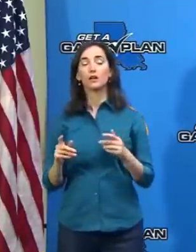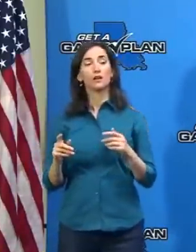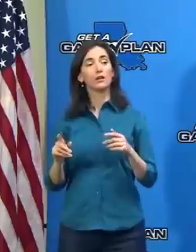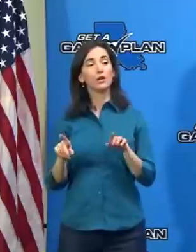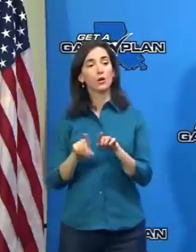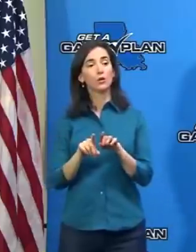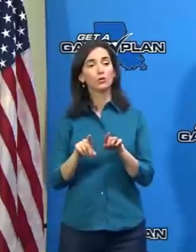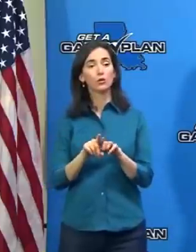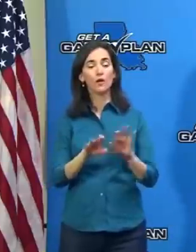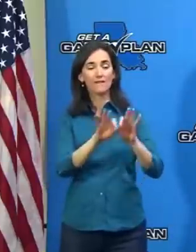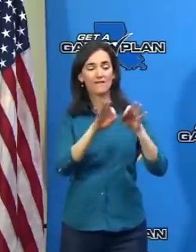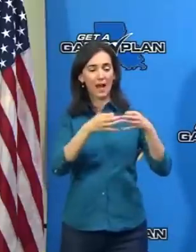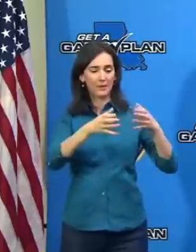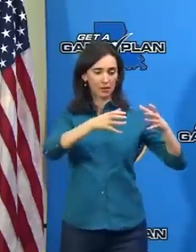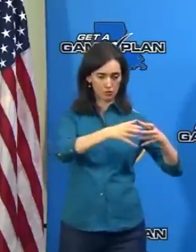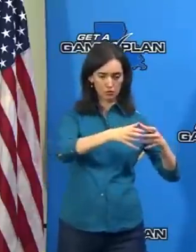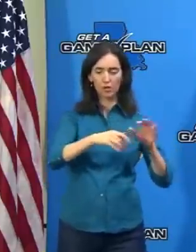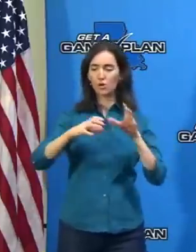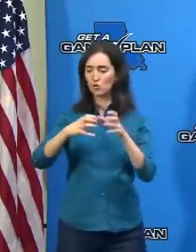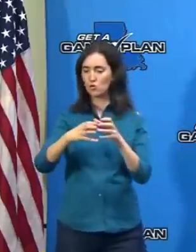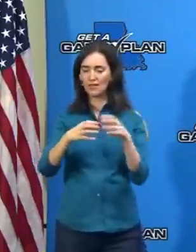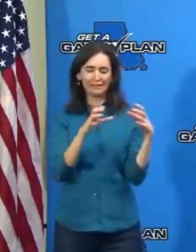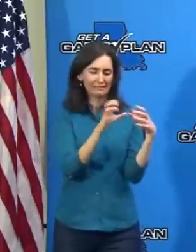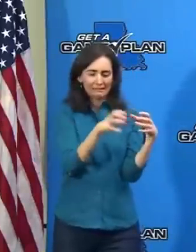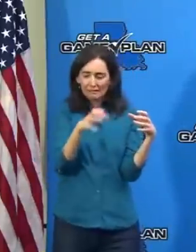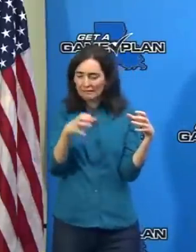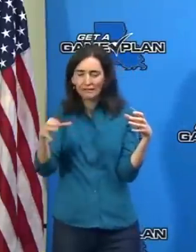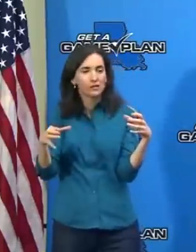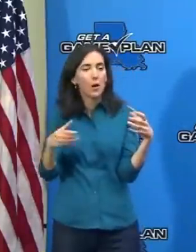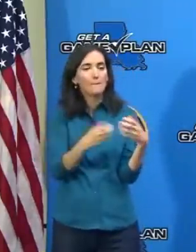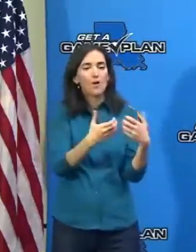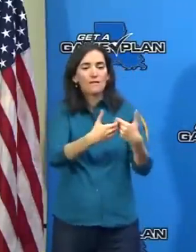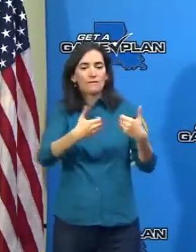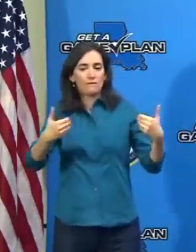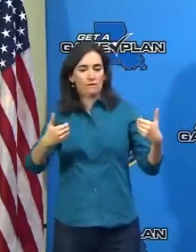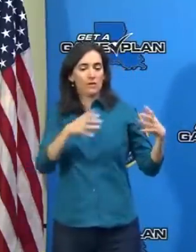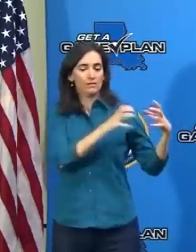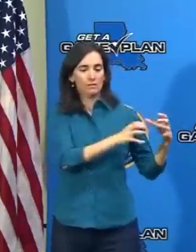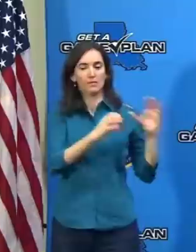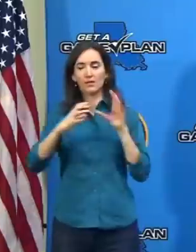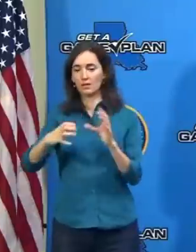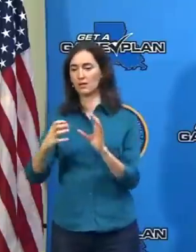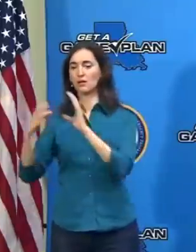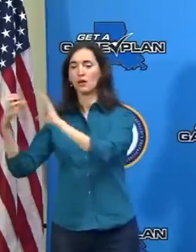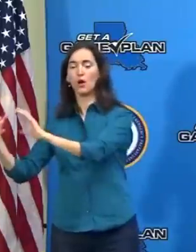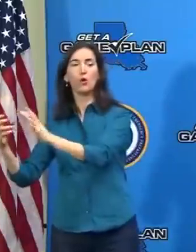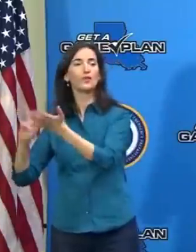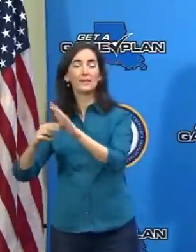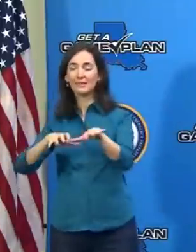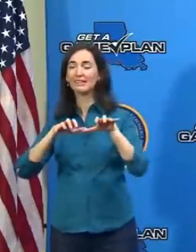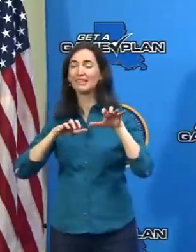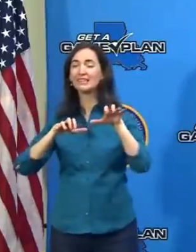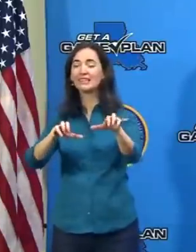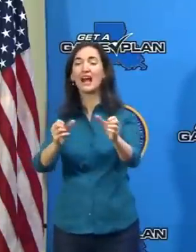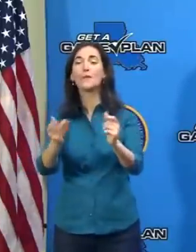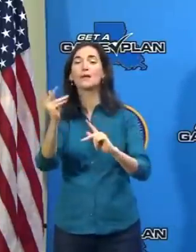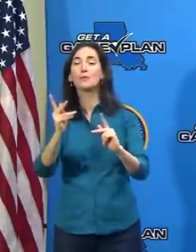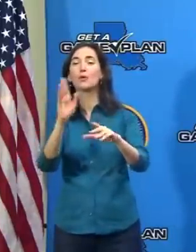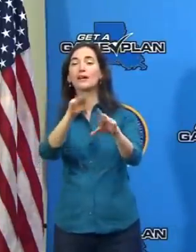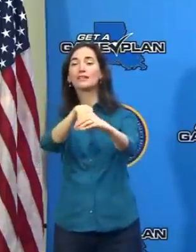between family groups. Now, the challenge there is that greatly reduces the capacity in your